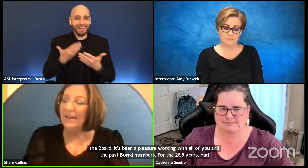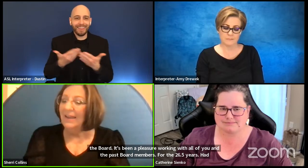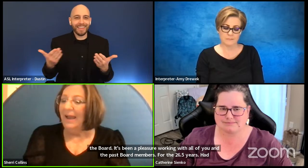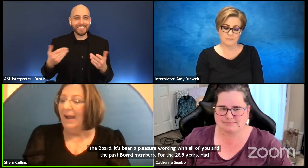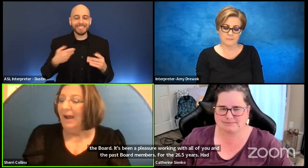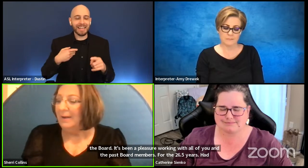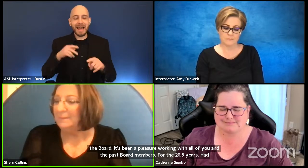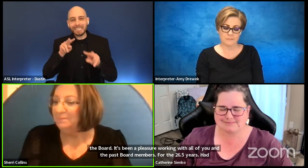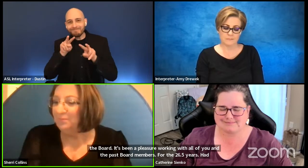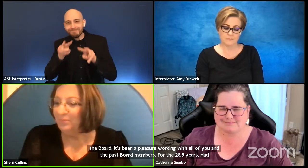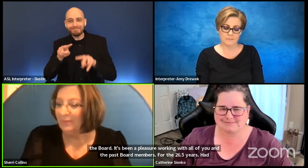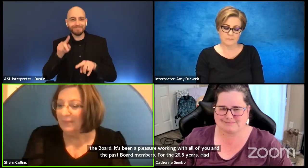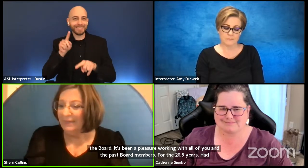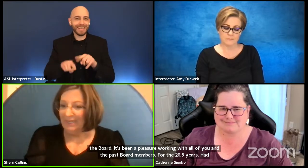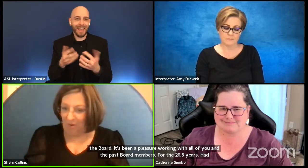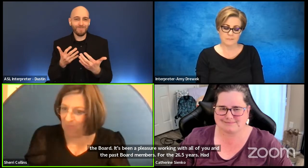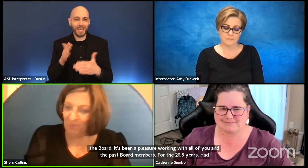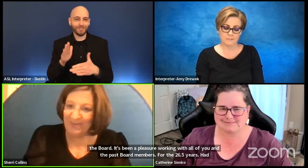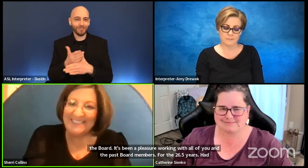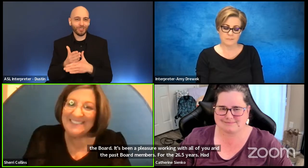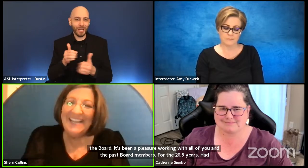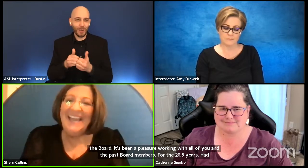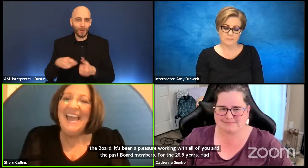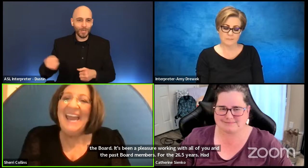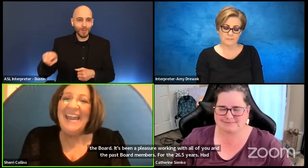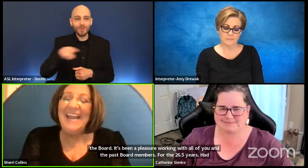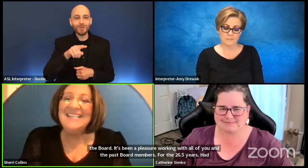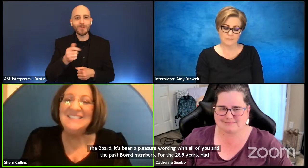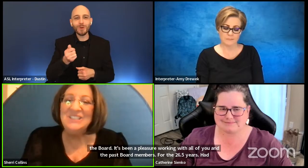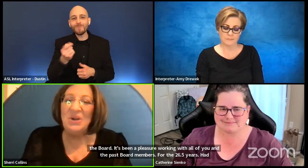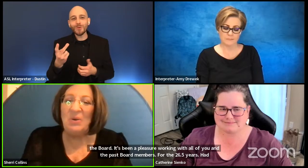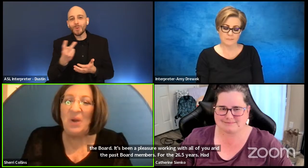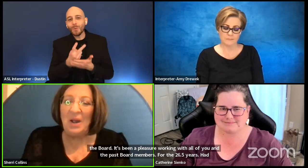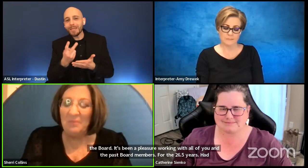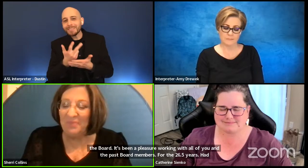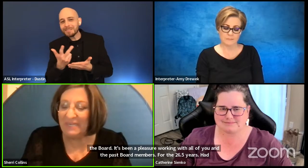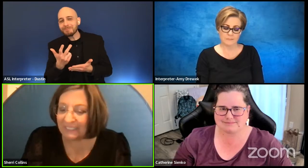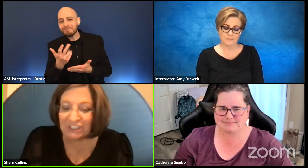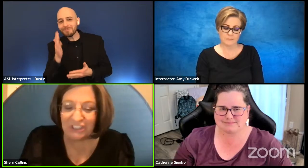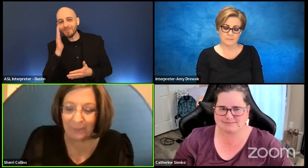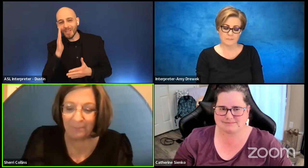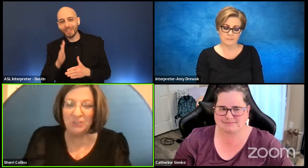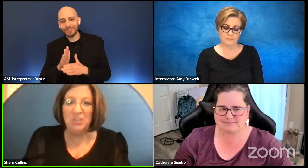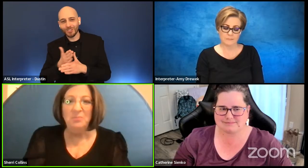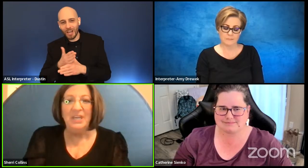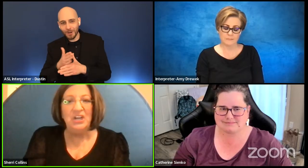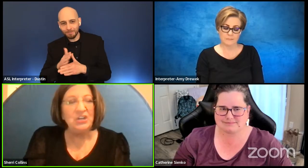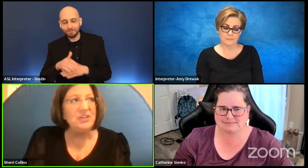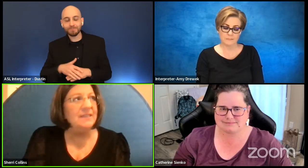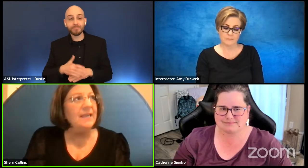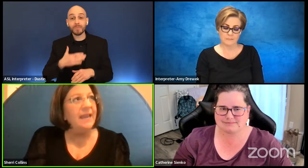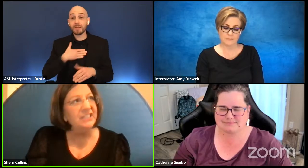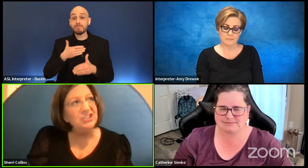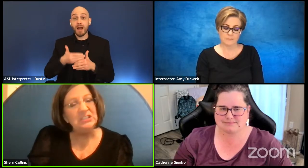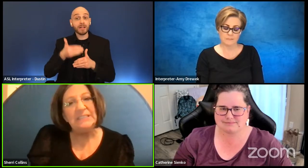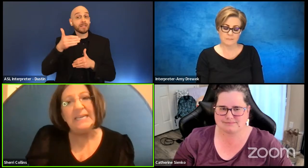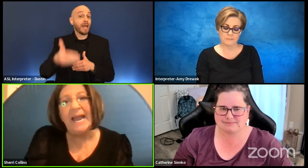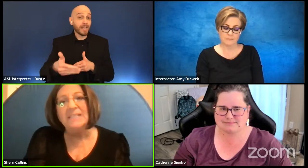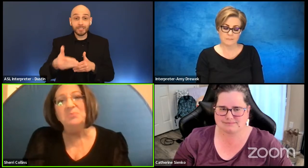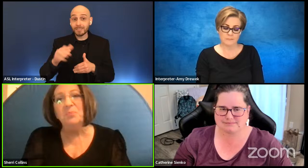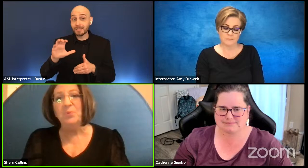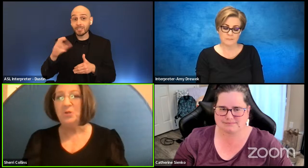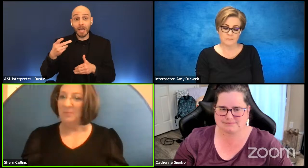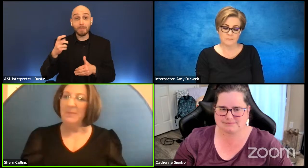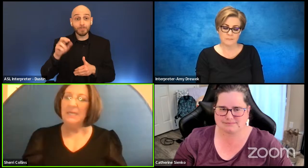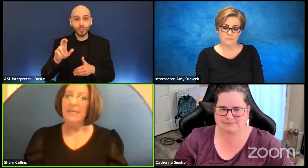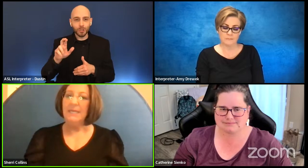that in a couple of weeks. And so the next chapter is going to be good. The agency